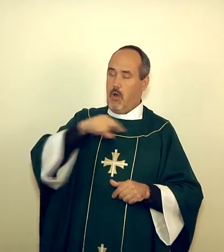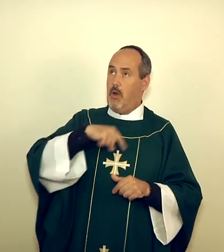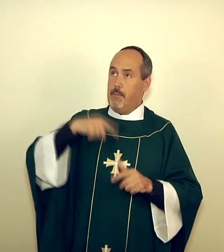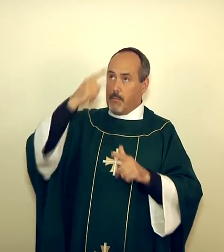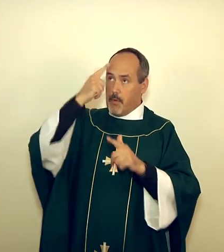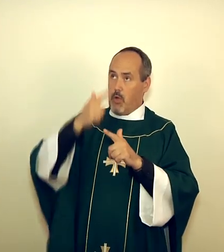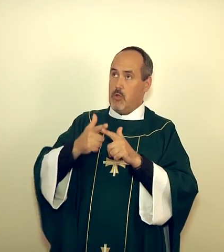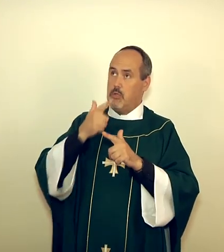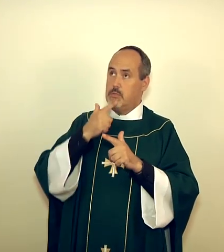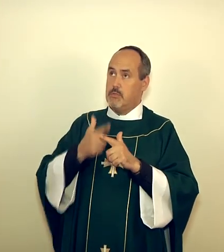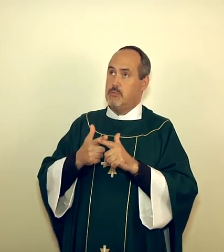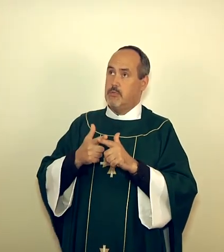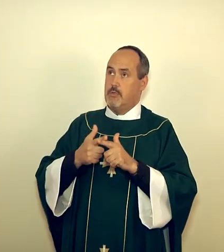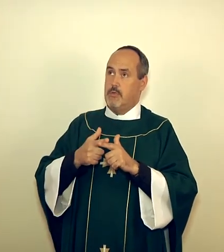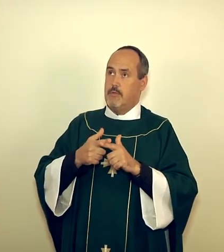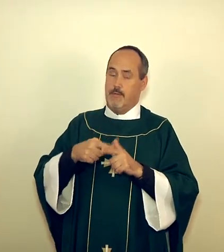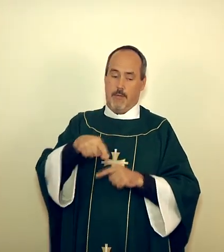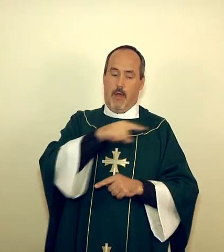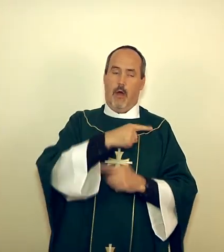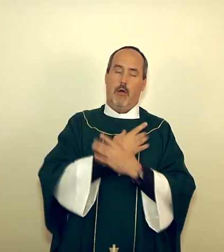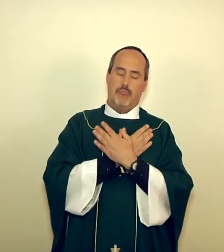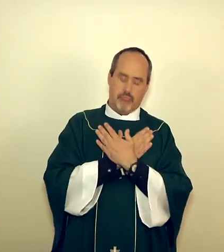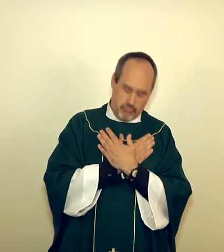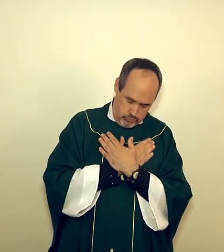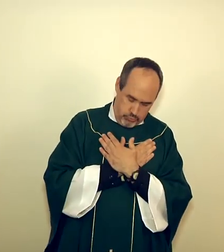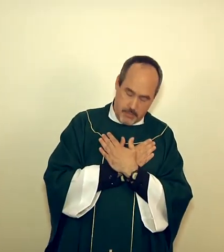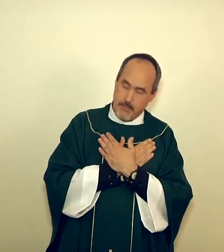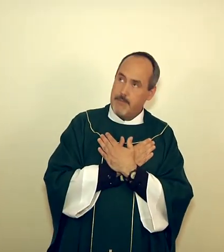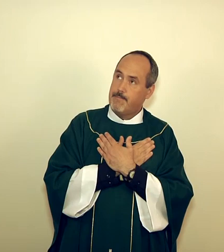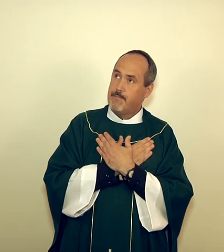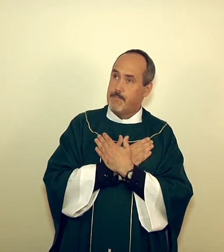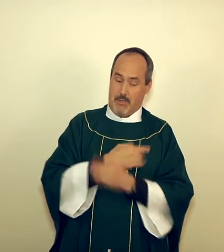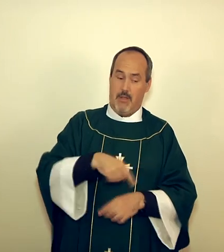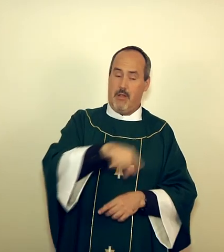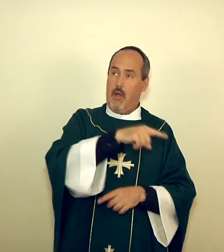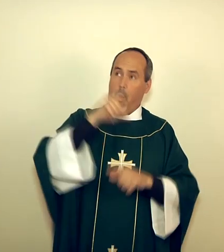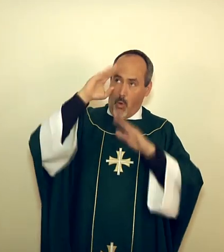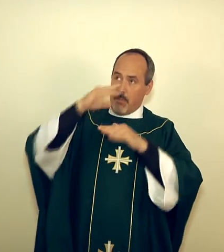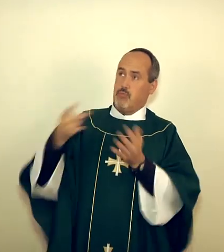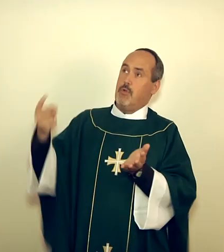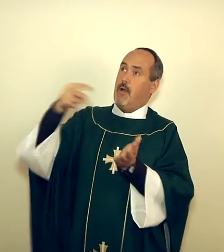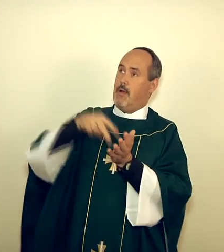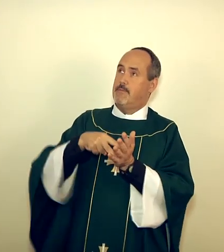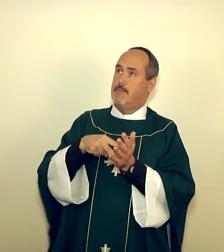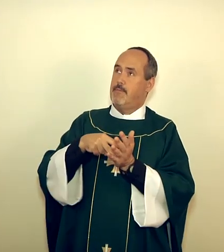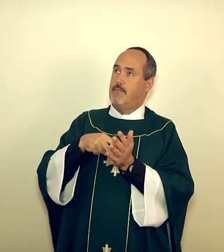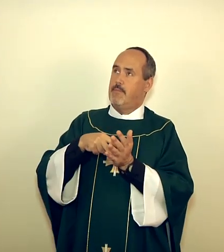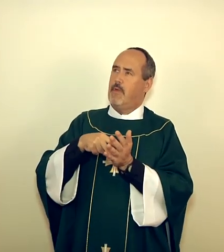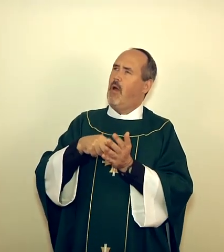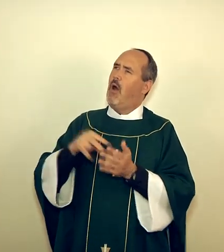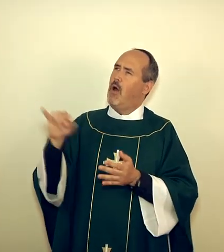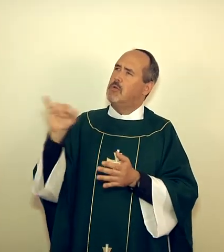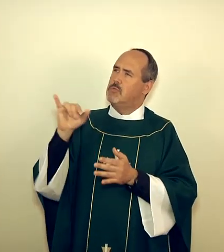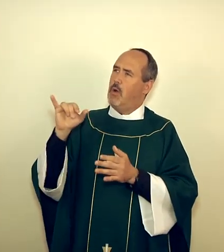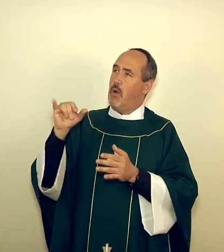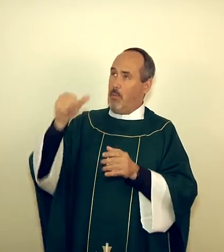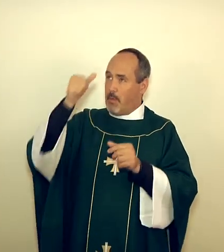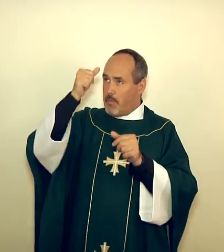Remember also our brothers and sisters who have fallen asleep in the hope of the resurrection, and